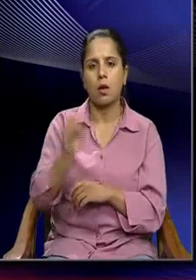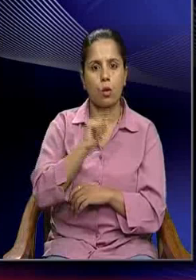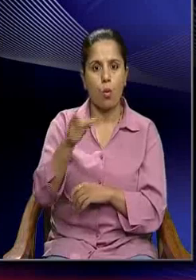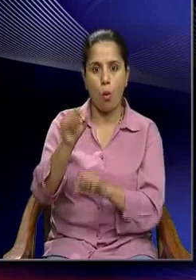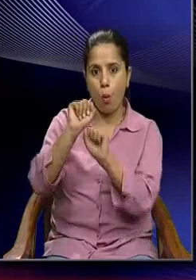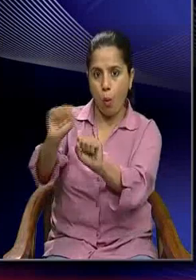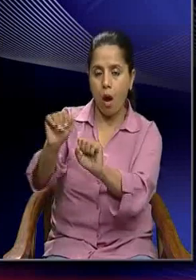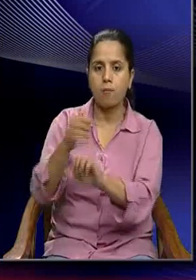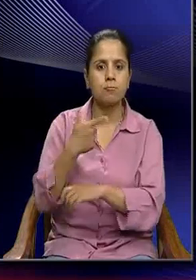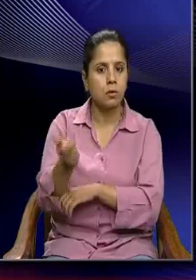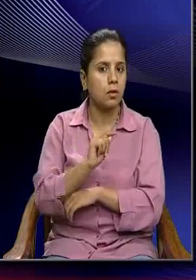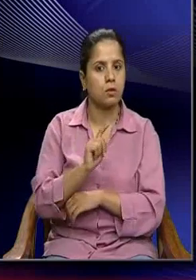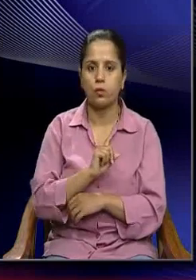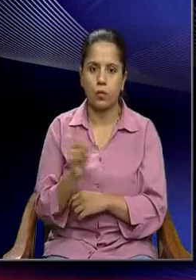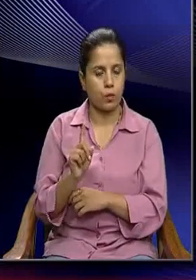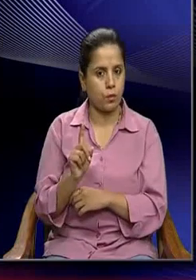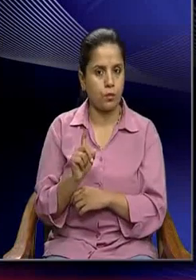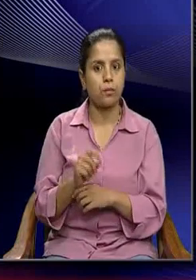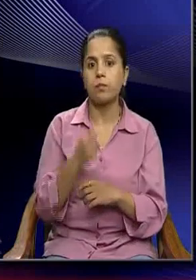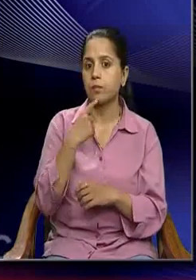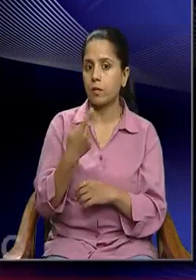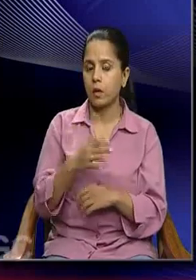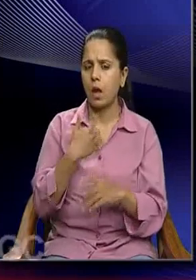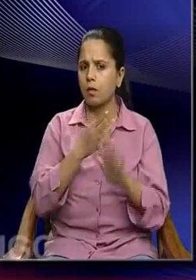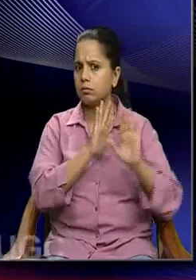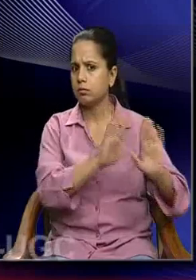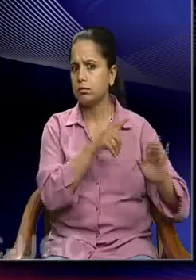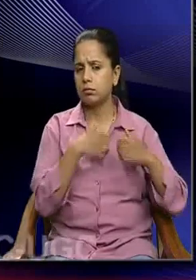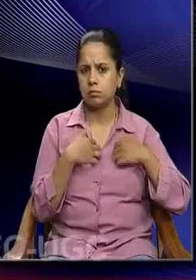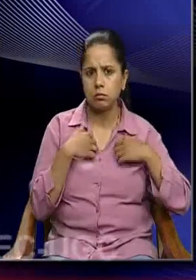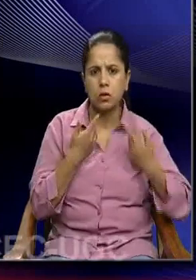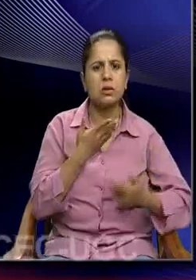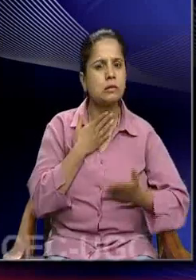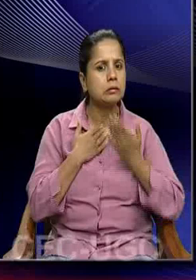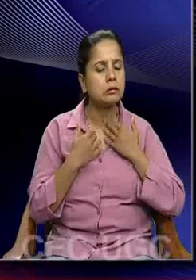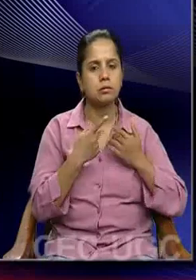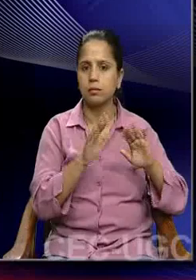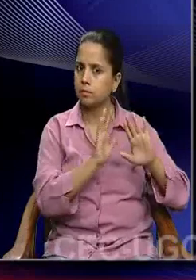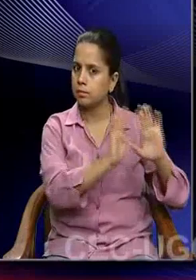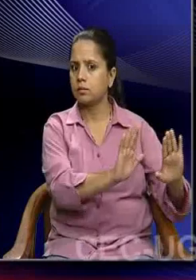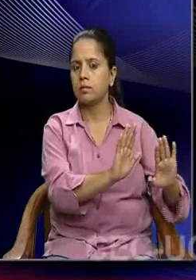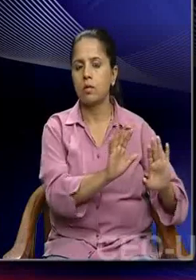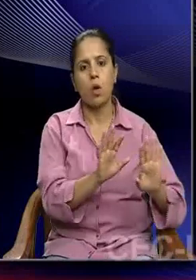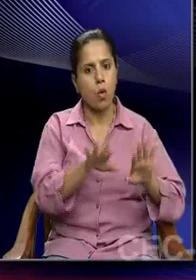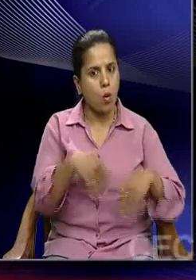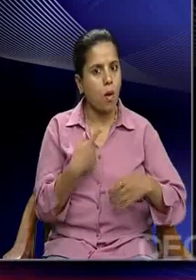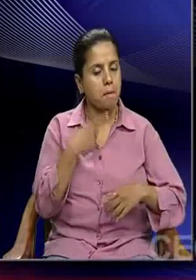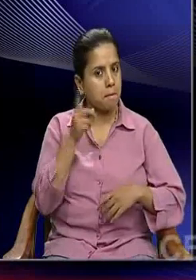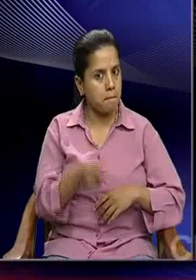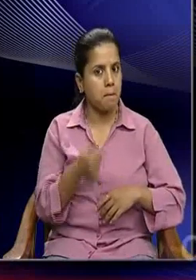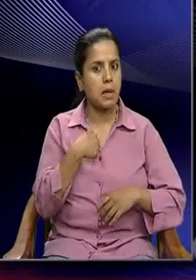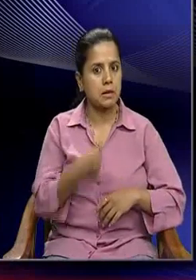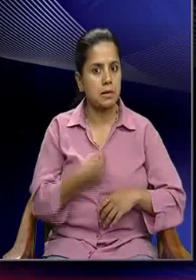to others, we should abstain from passion or lust, and we should also abstain